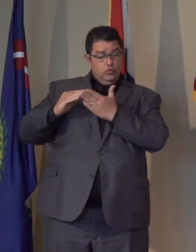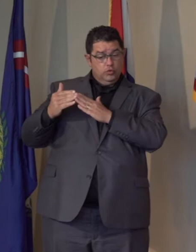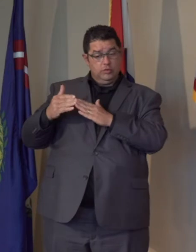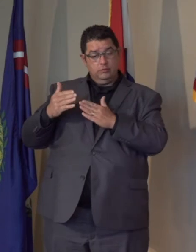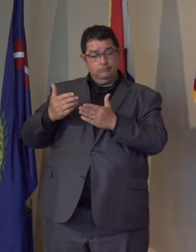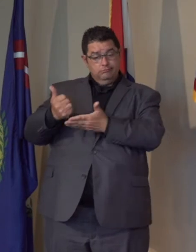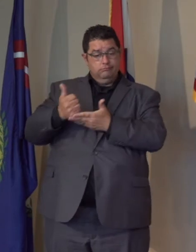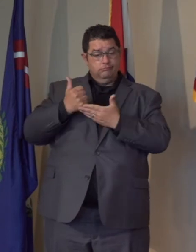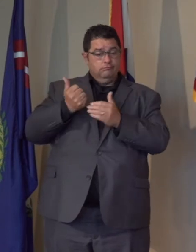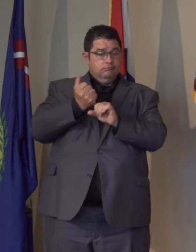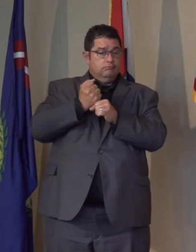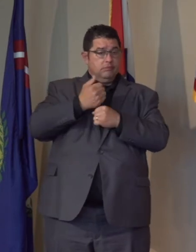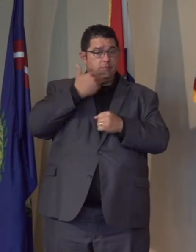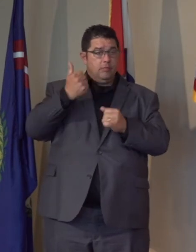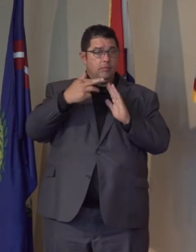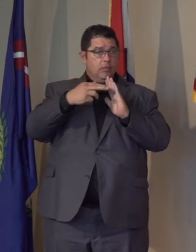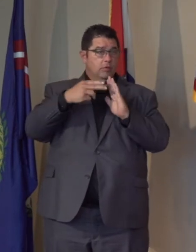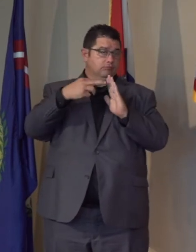forward.